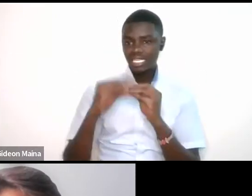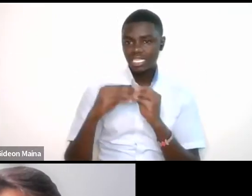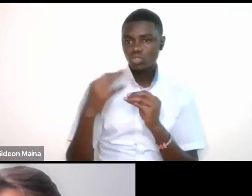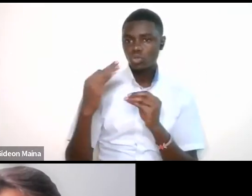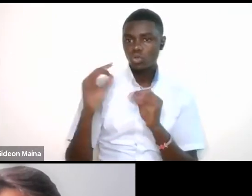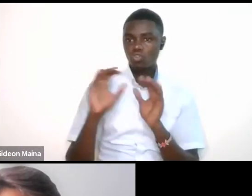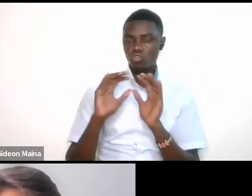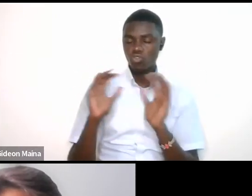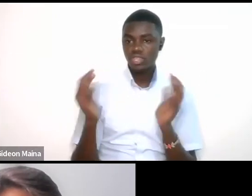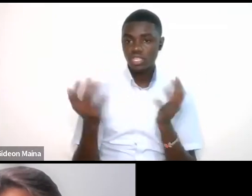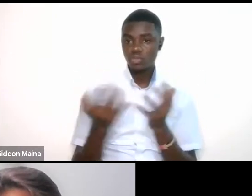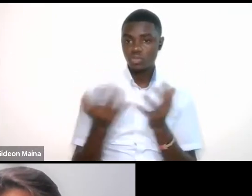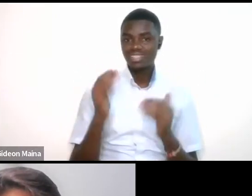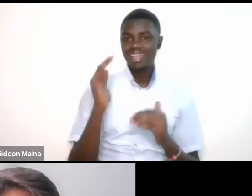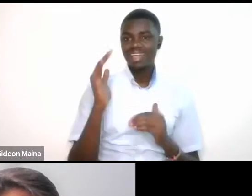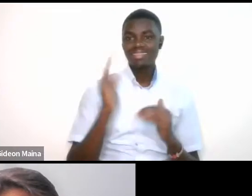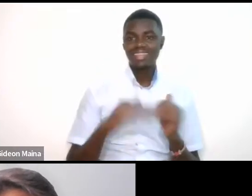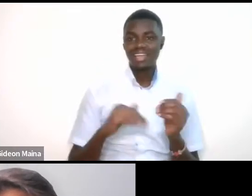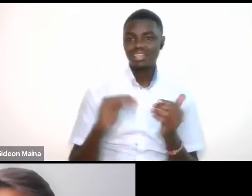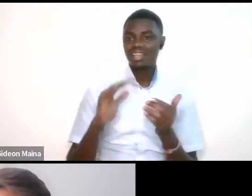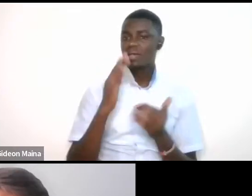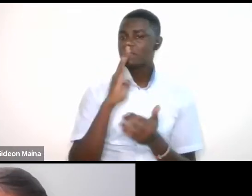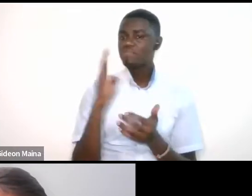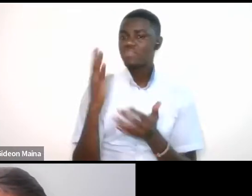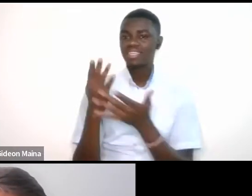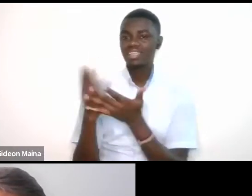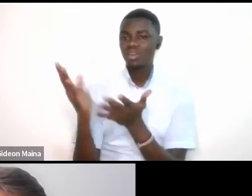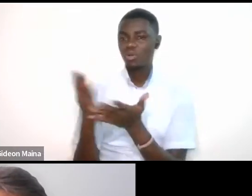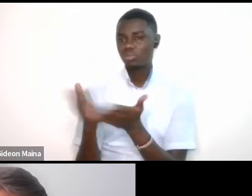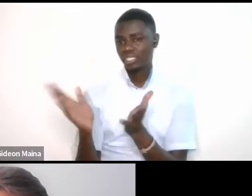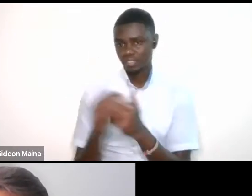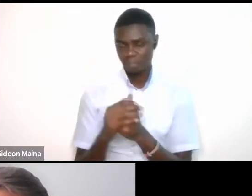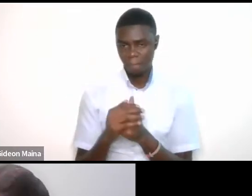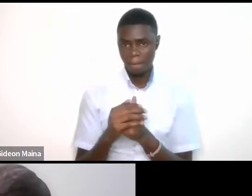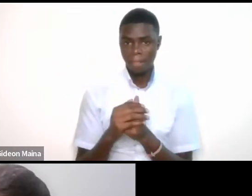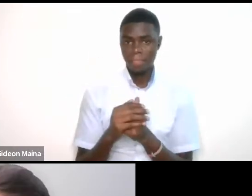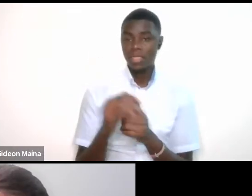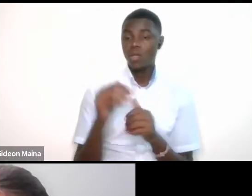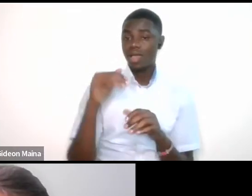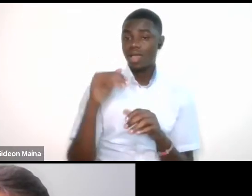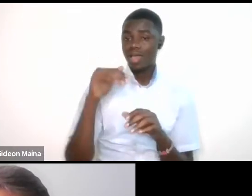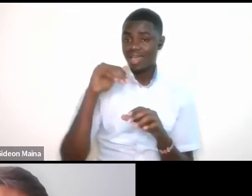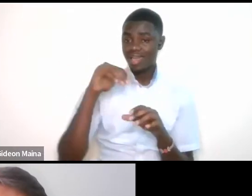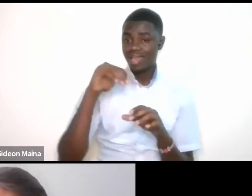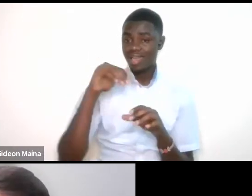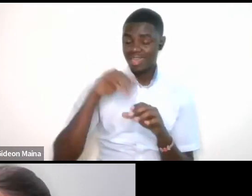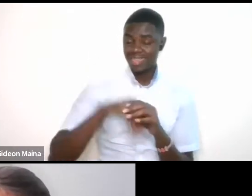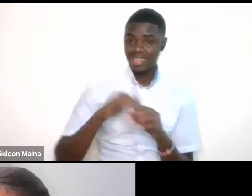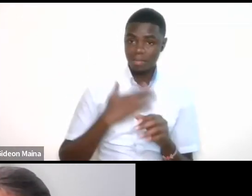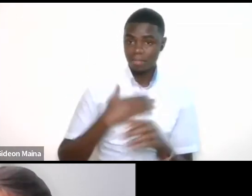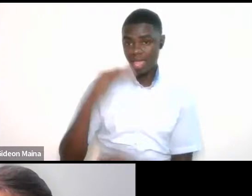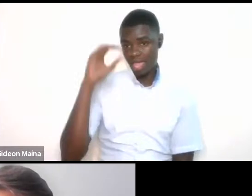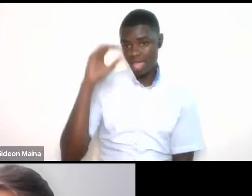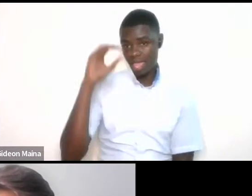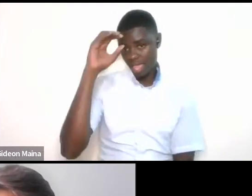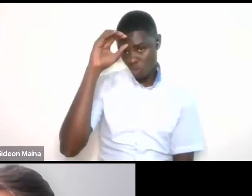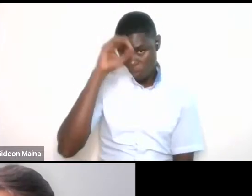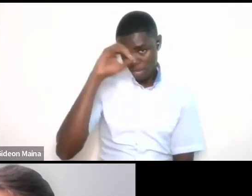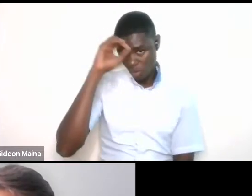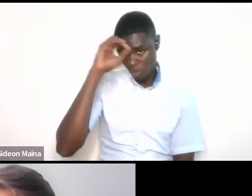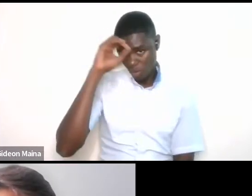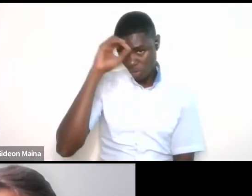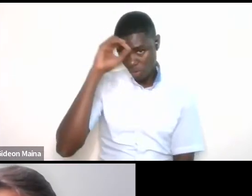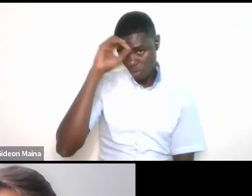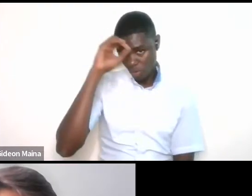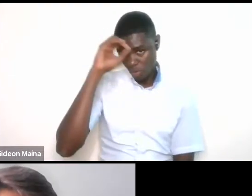being objects. And so in my book, I say those things, right? And so somebody